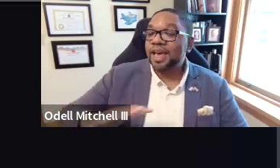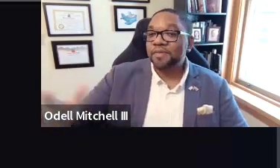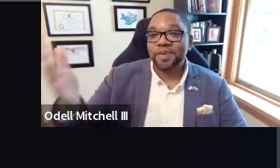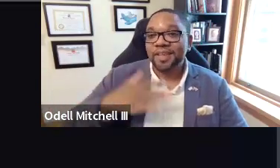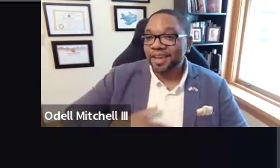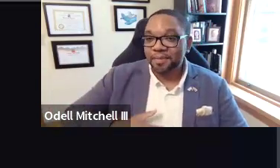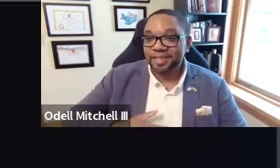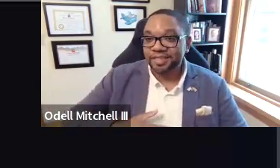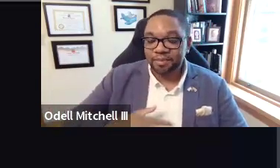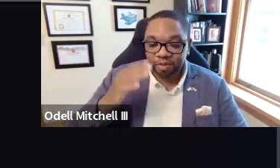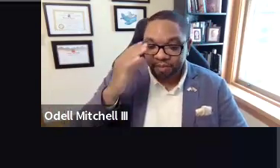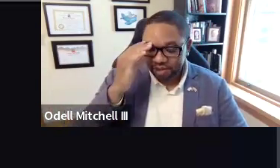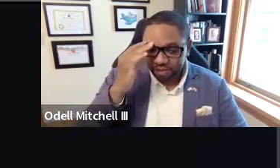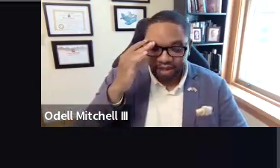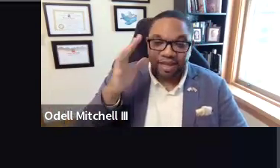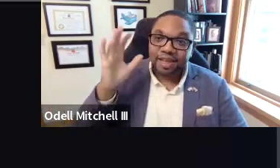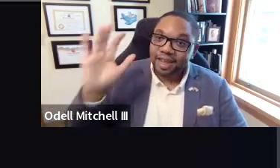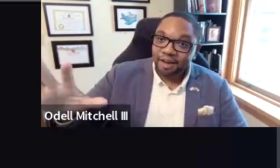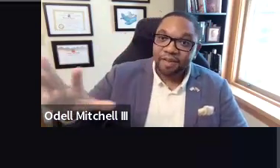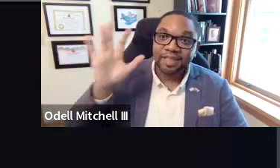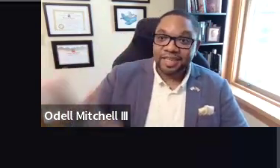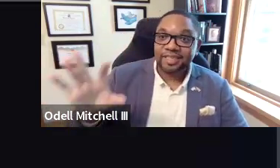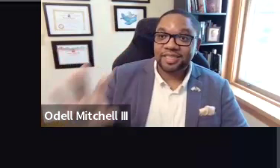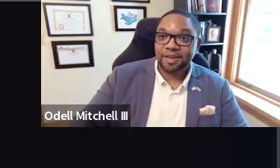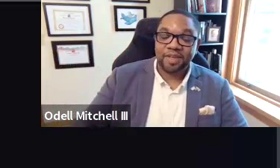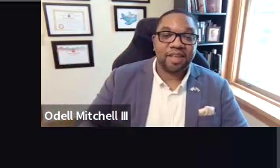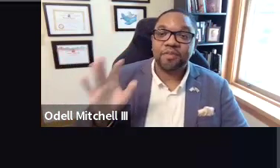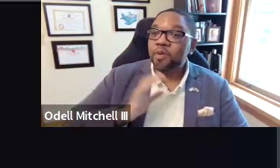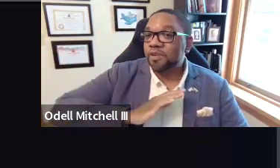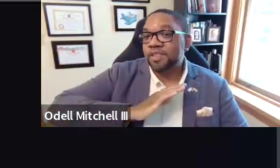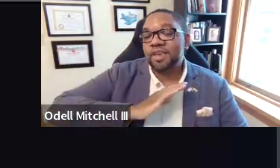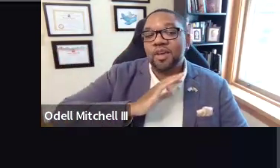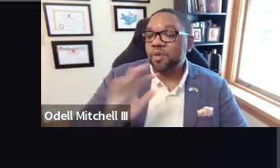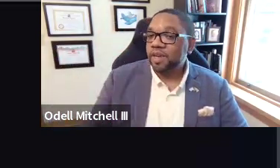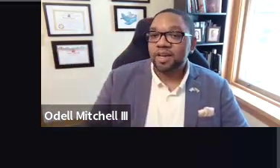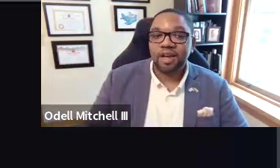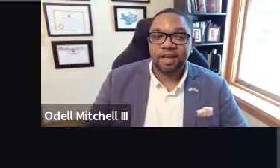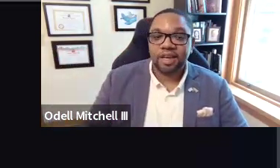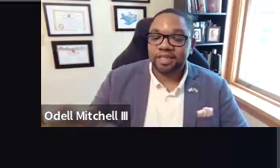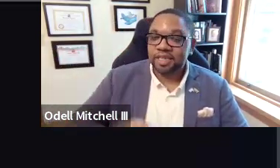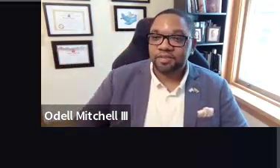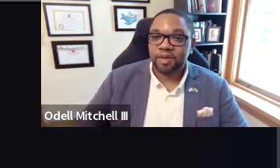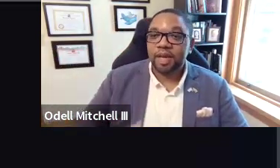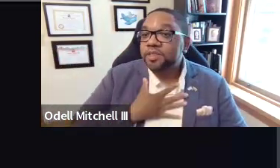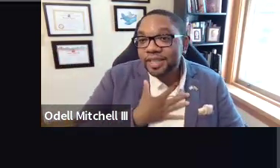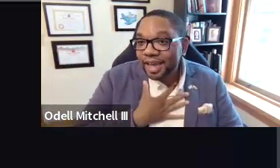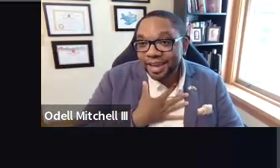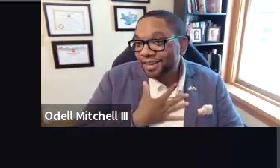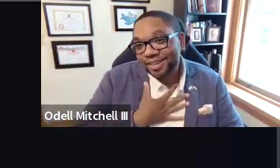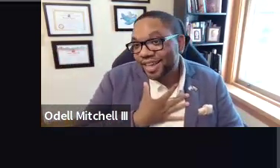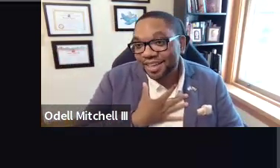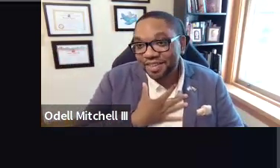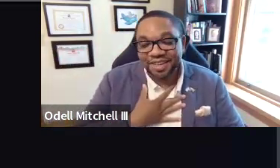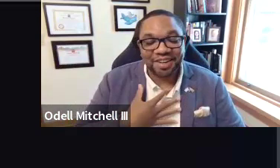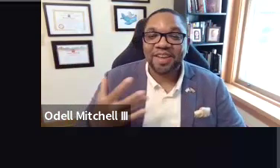sign them and not feel like you're being steamrolled by something? Now, this is something that, of course, we could talk extensively about. Certainly I